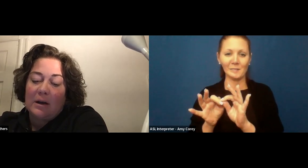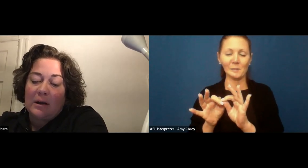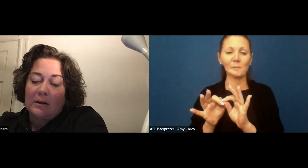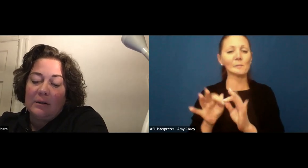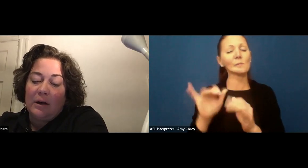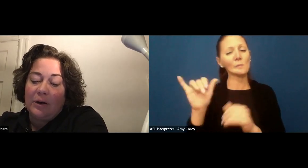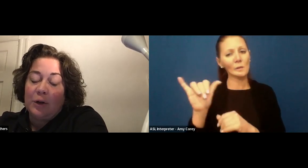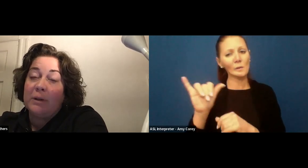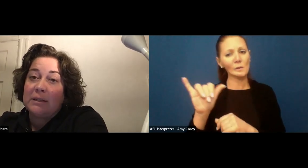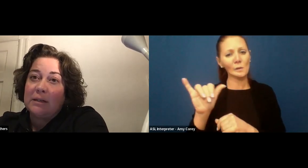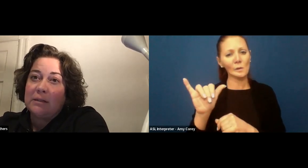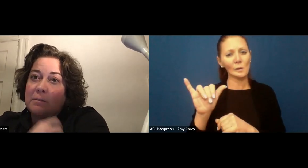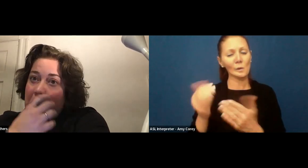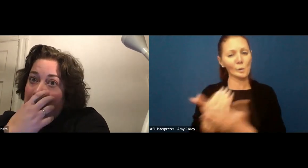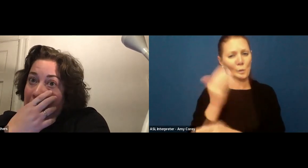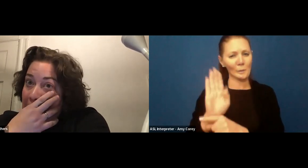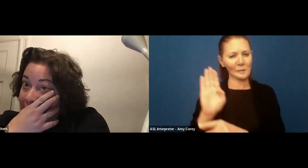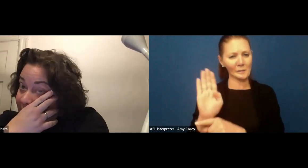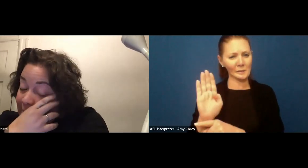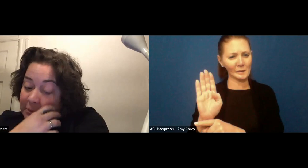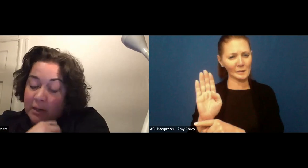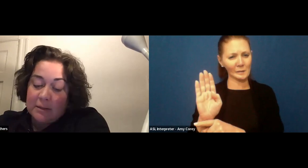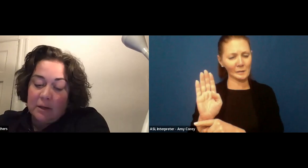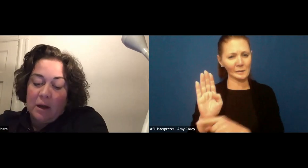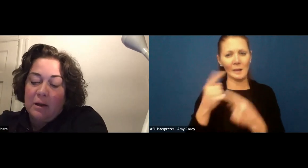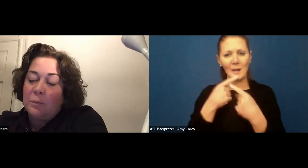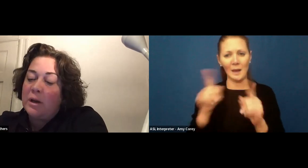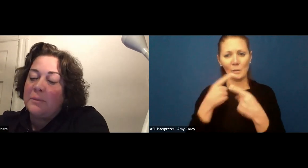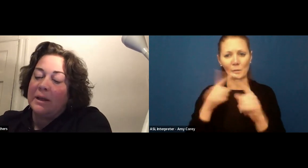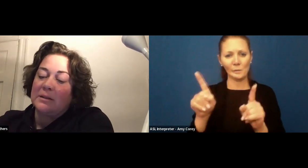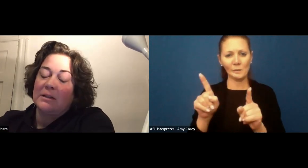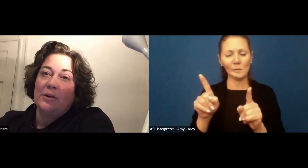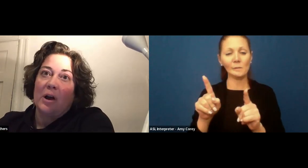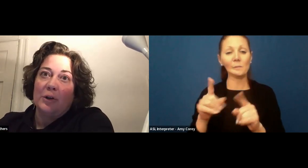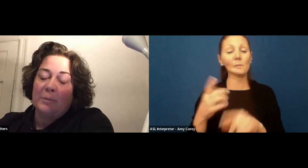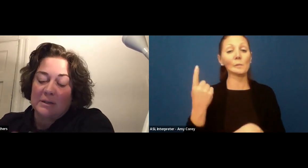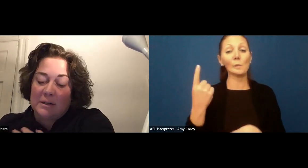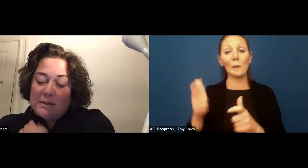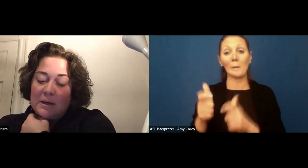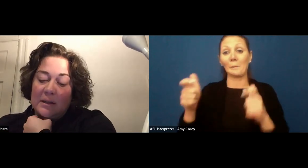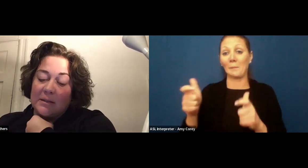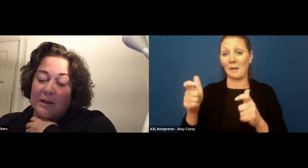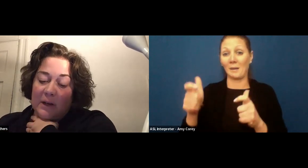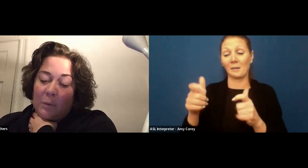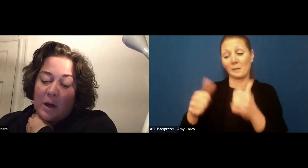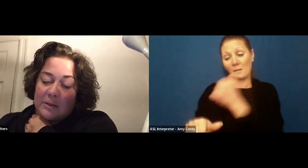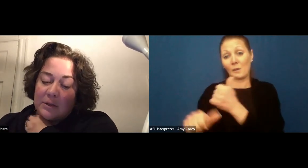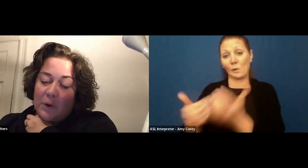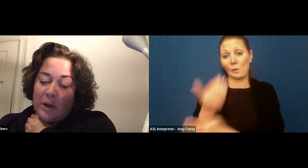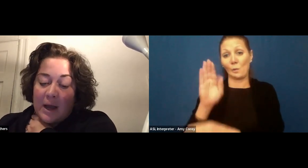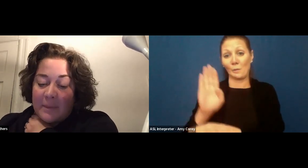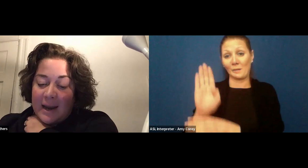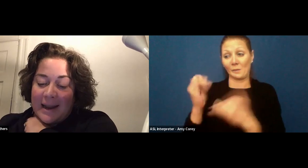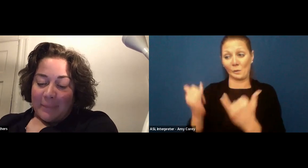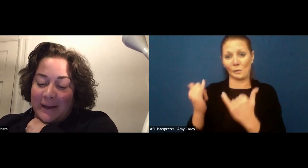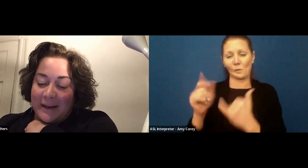as our new business and announcements. And one of the biggest things under our new business this evening was to vote